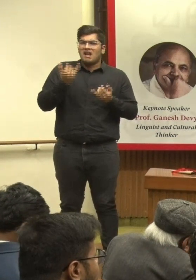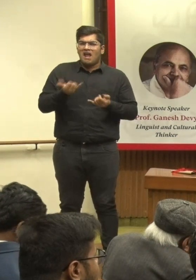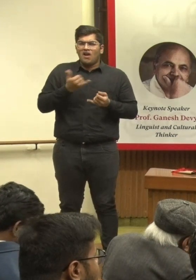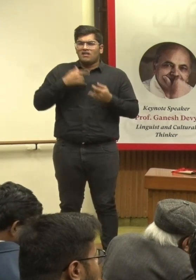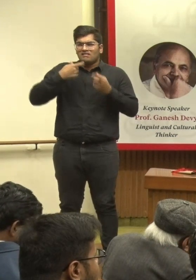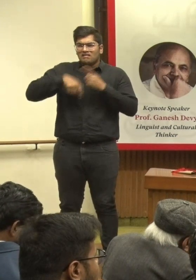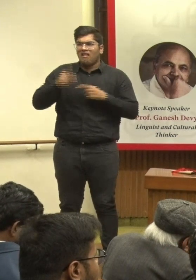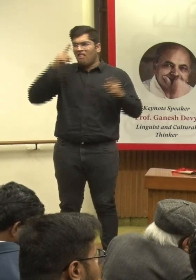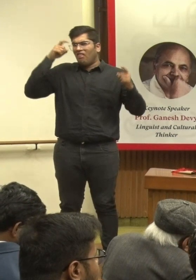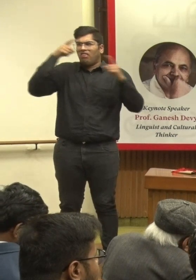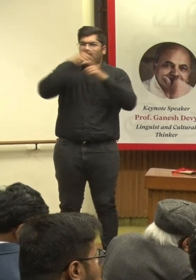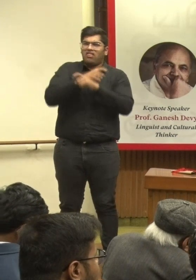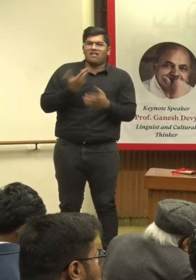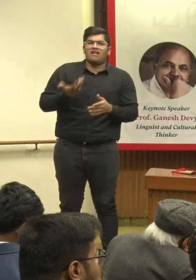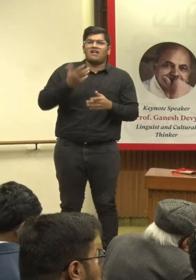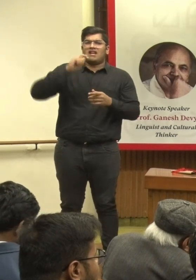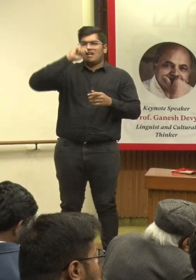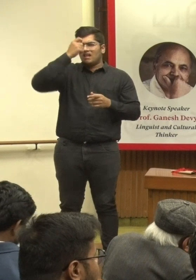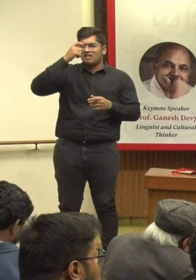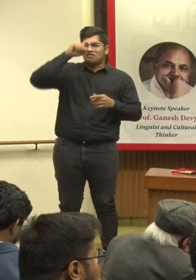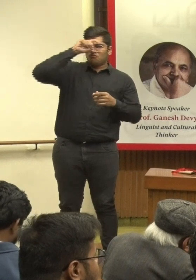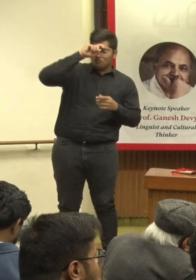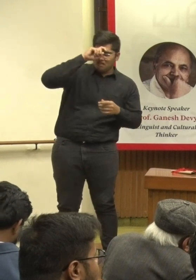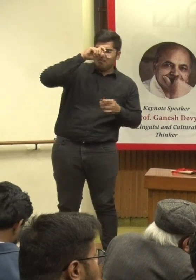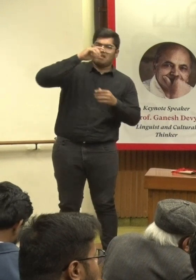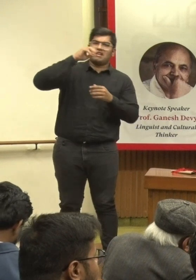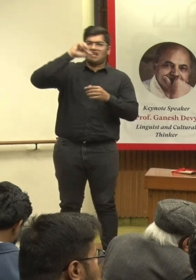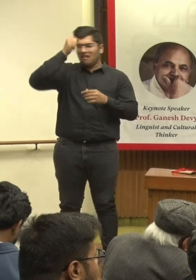complicated having Hindi, English, Gujarati, Tamil, so and so?